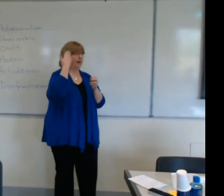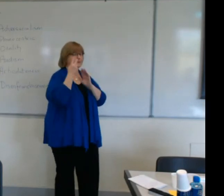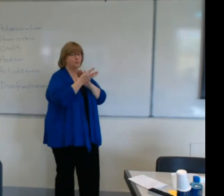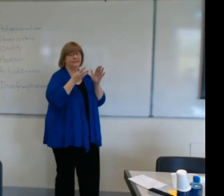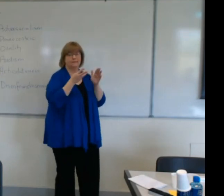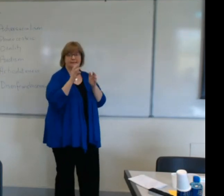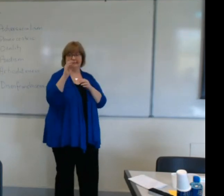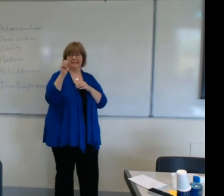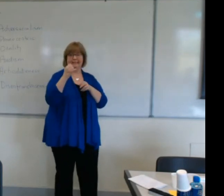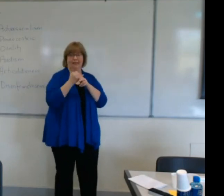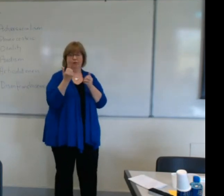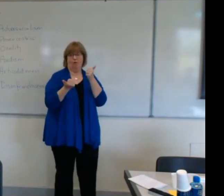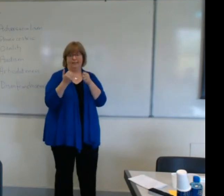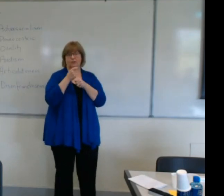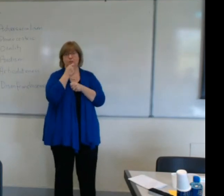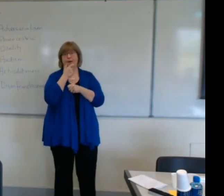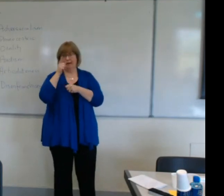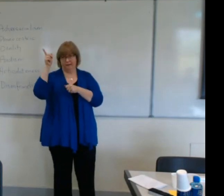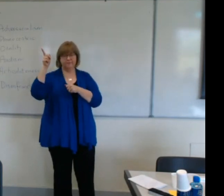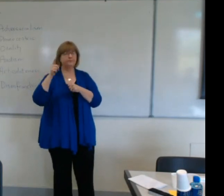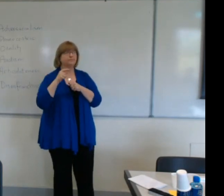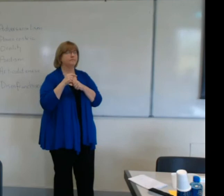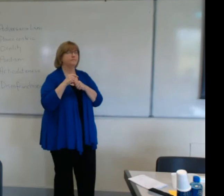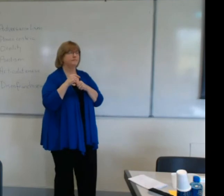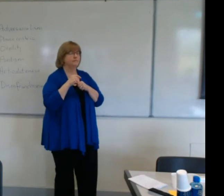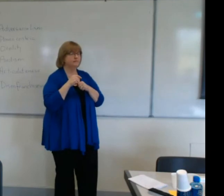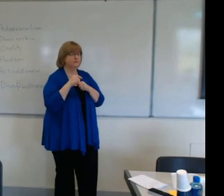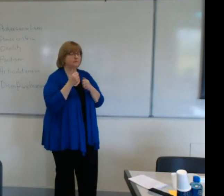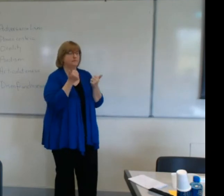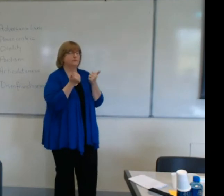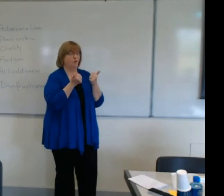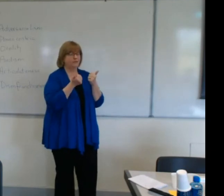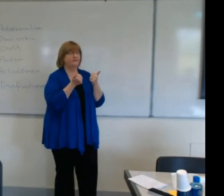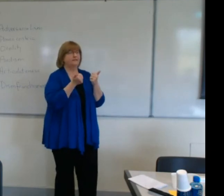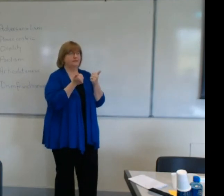do find, you know, that is important to talk about, this case that happened last week in Dublin,